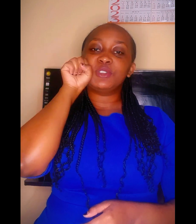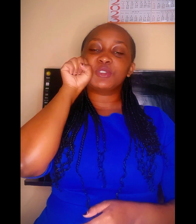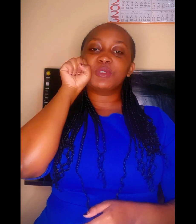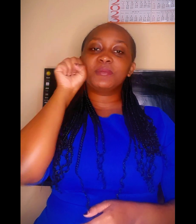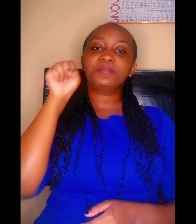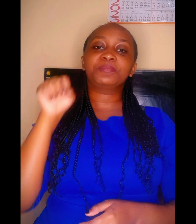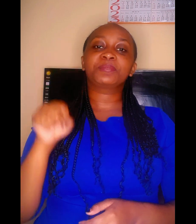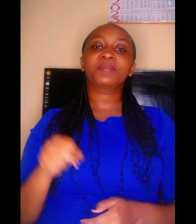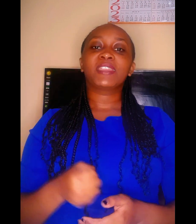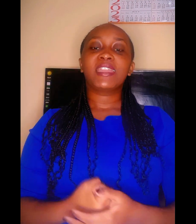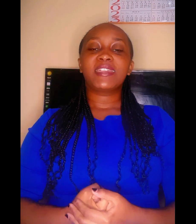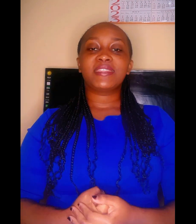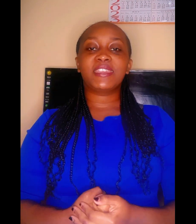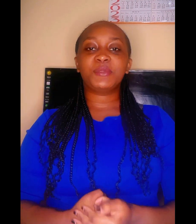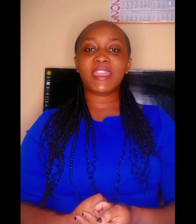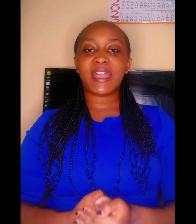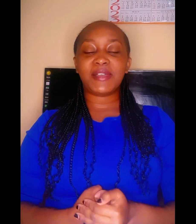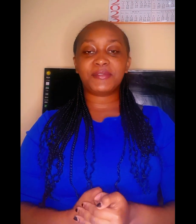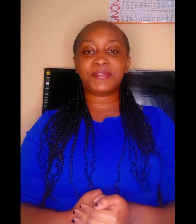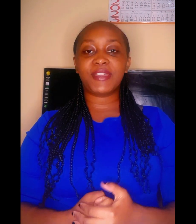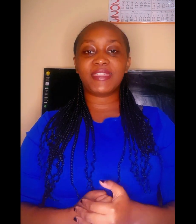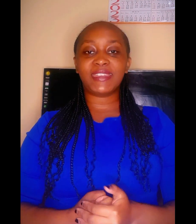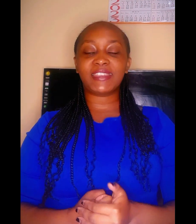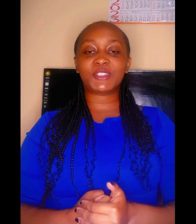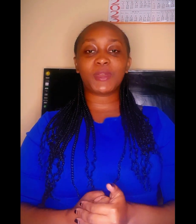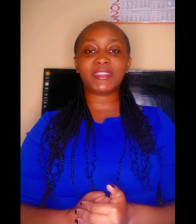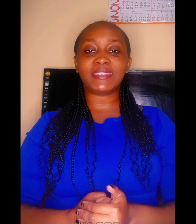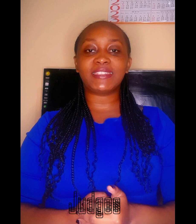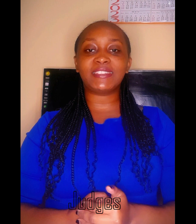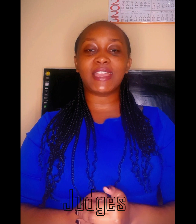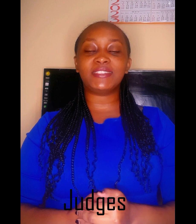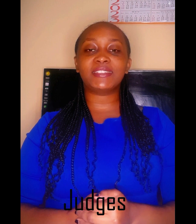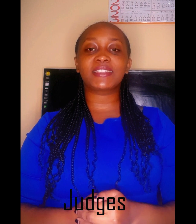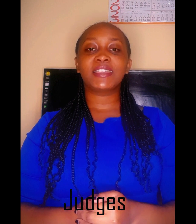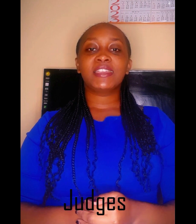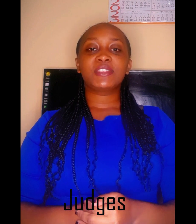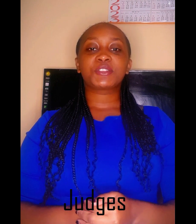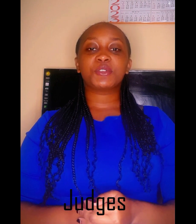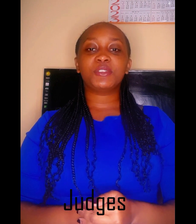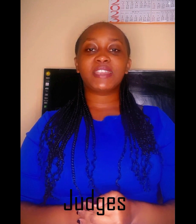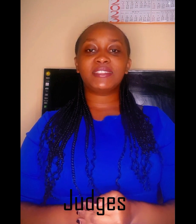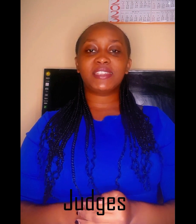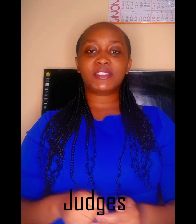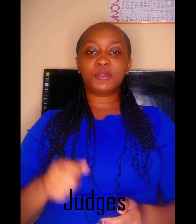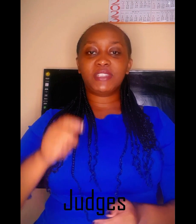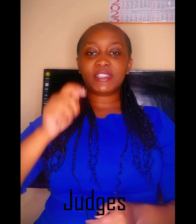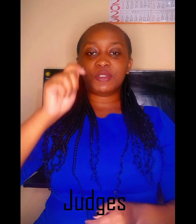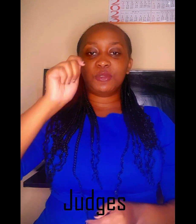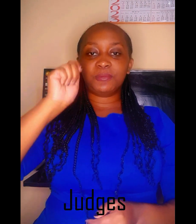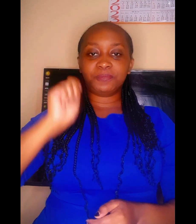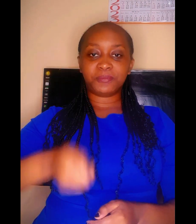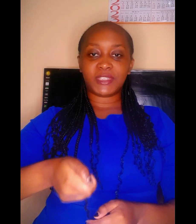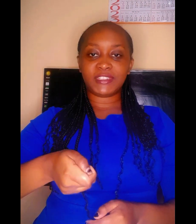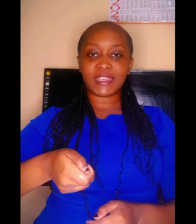Joshua. Then we have the next one, that is Judges. So Judges, you'll just do